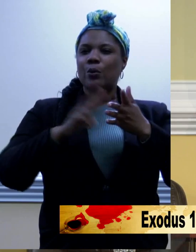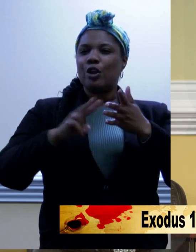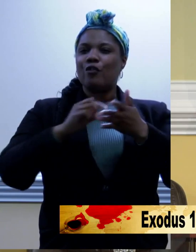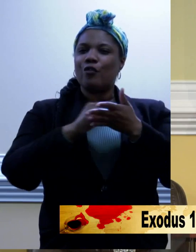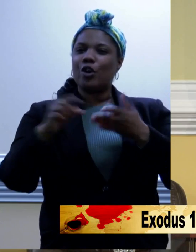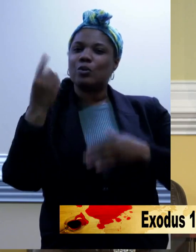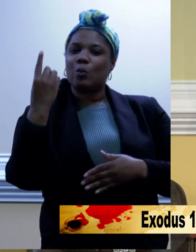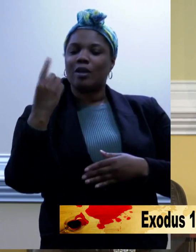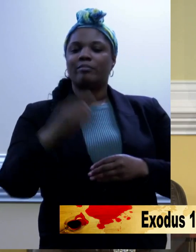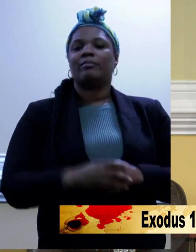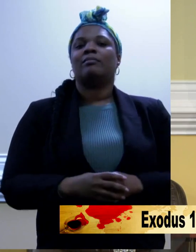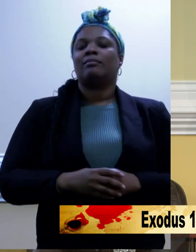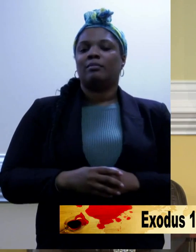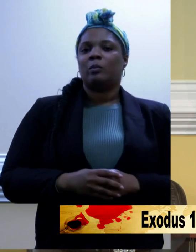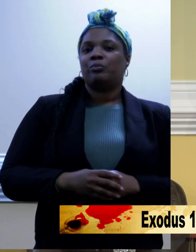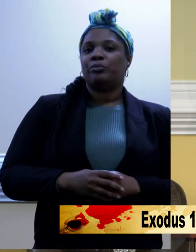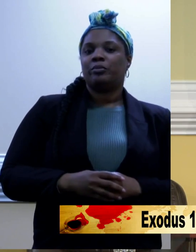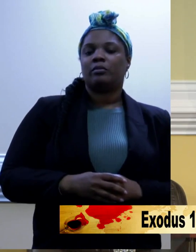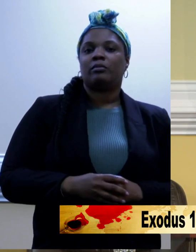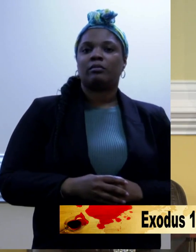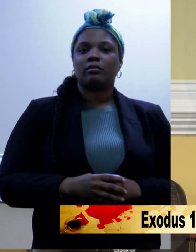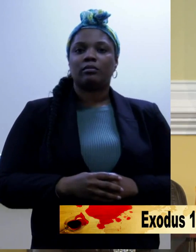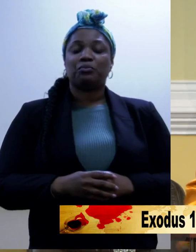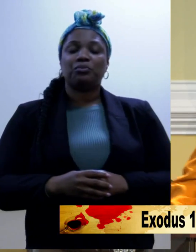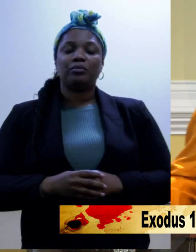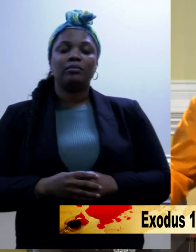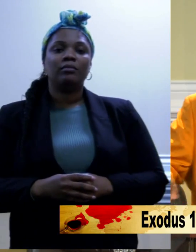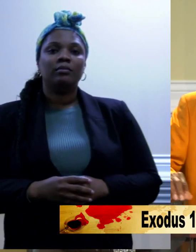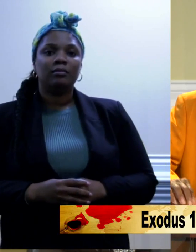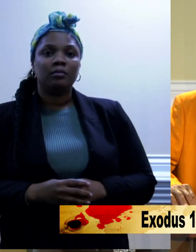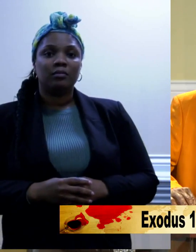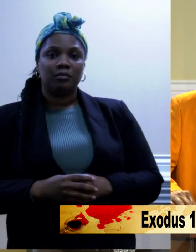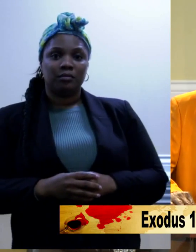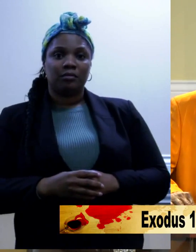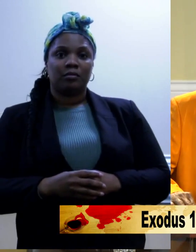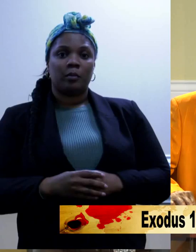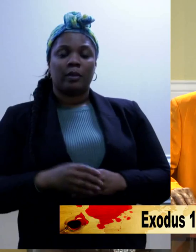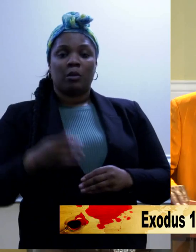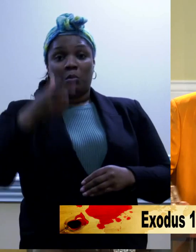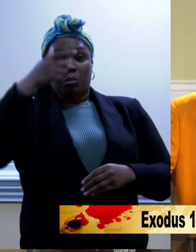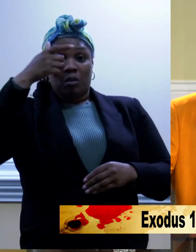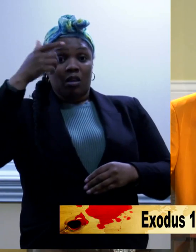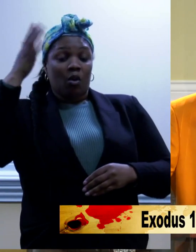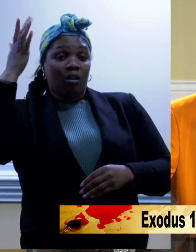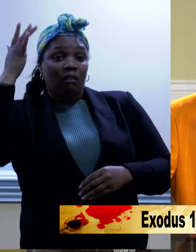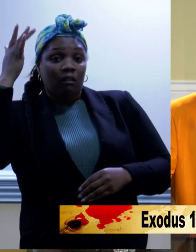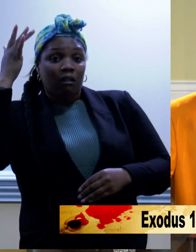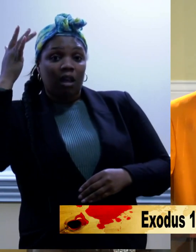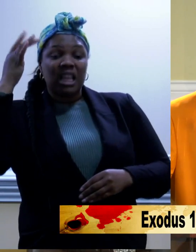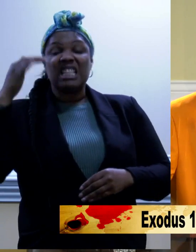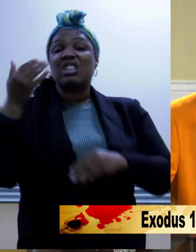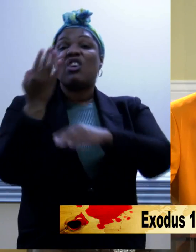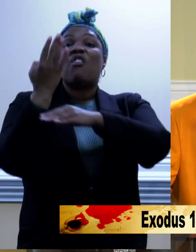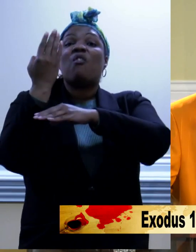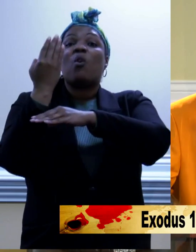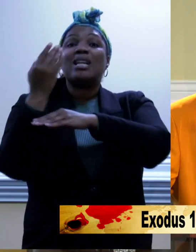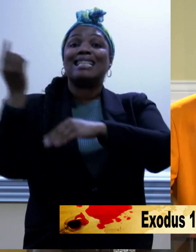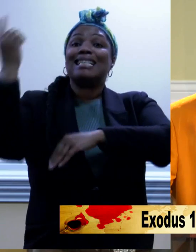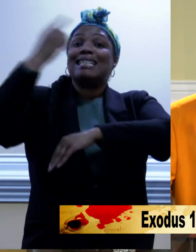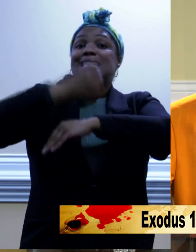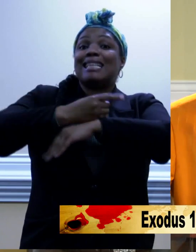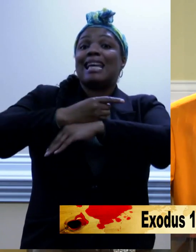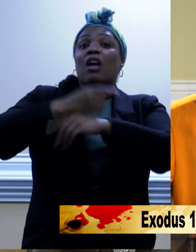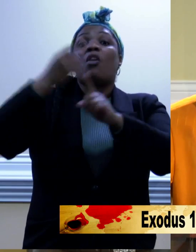1. Exodus chapter 12 and verse 1. Because this is the 14th day of the month